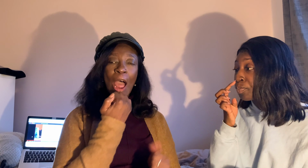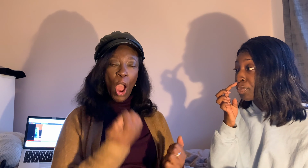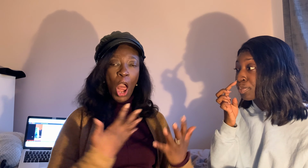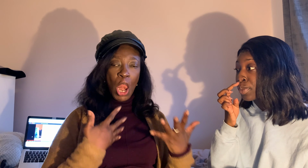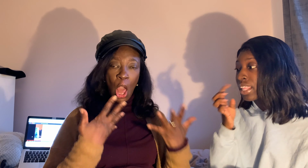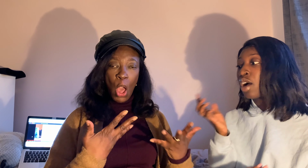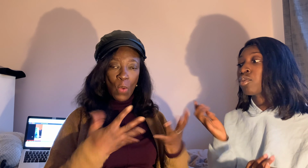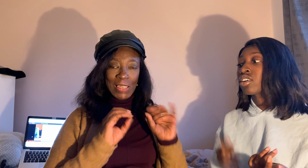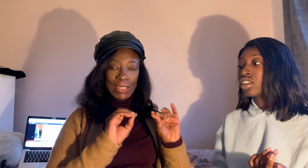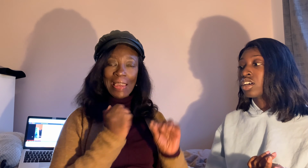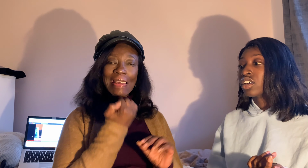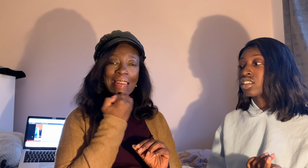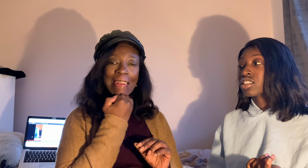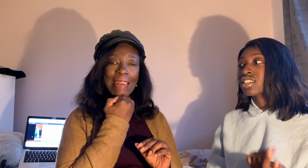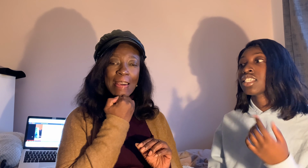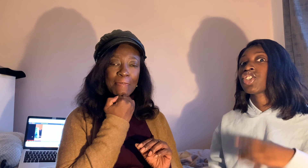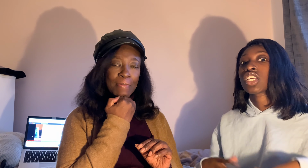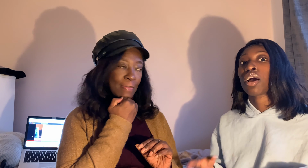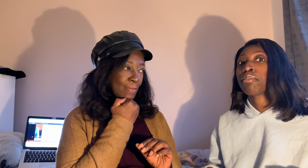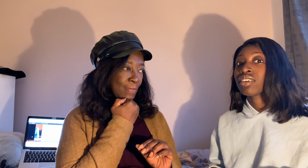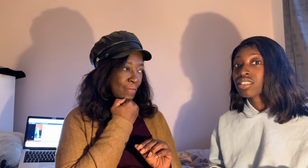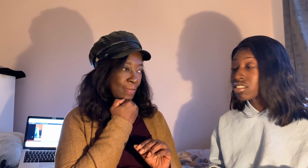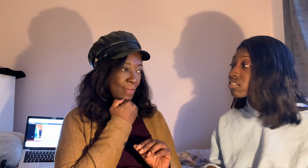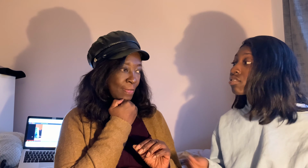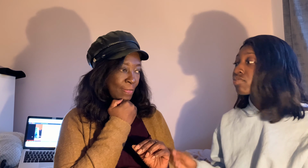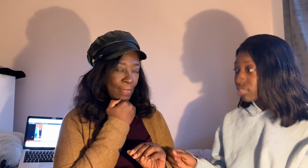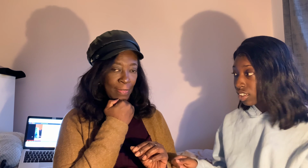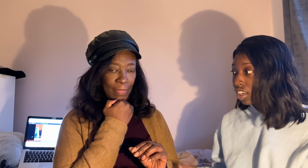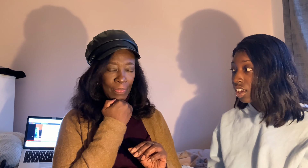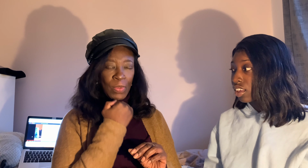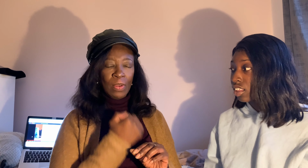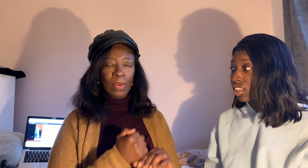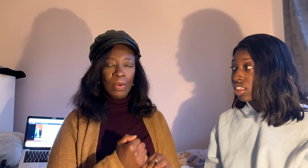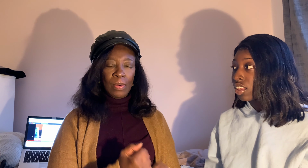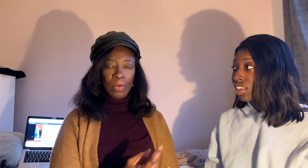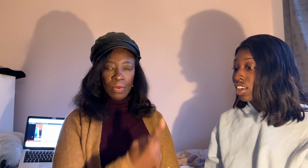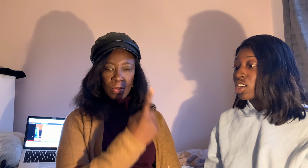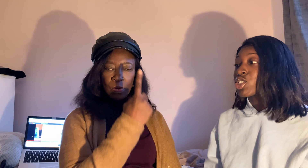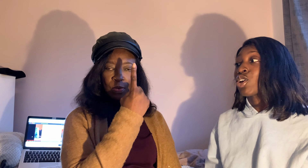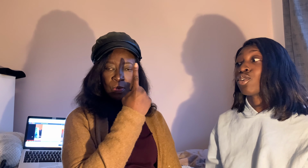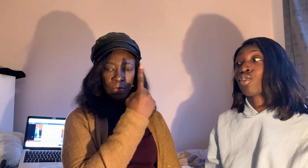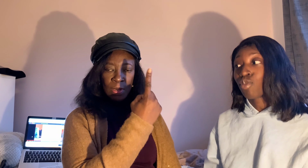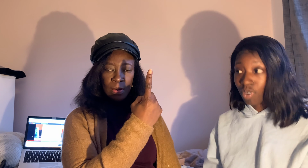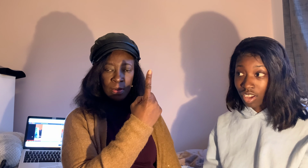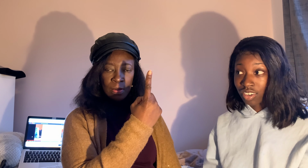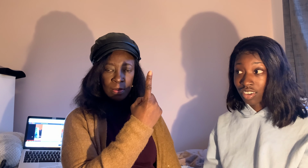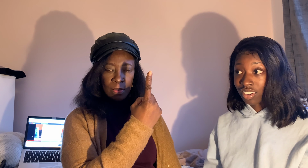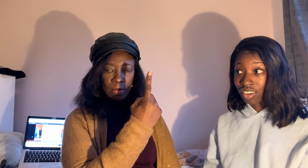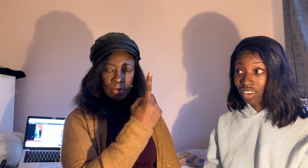alphabet. Now we're gonna start teaching numbers. Okay. So